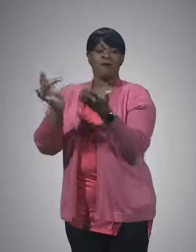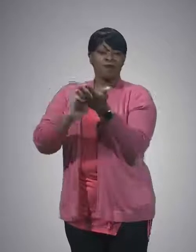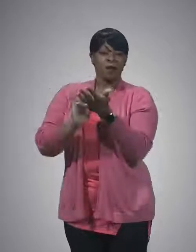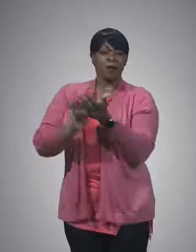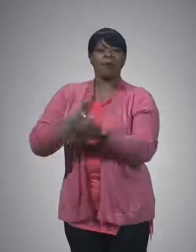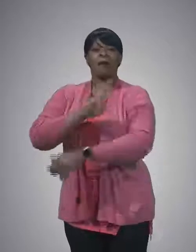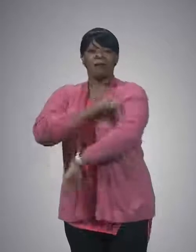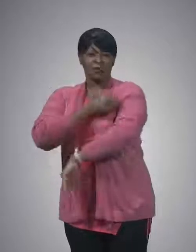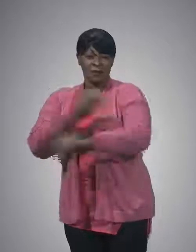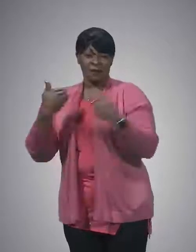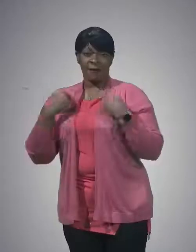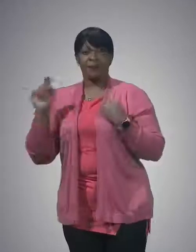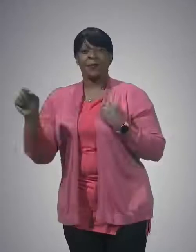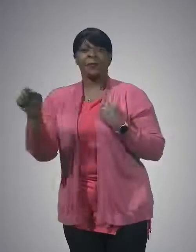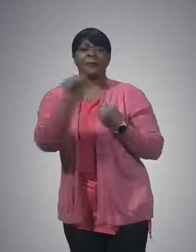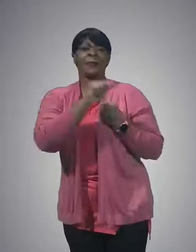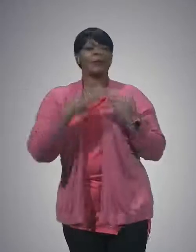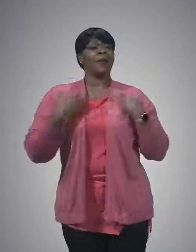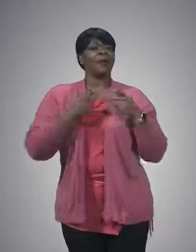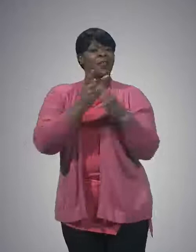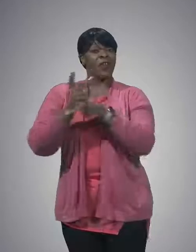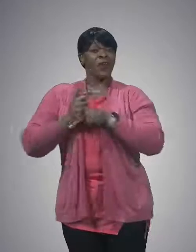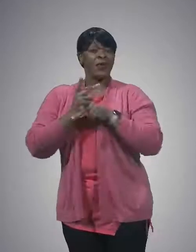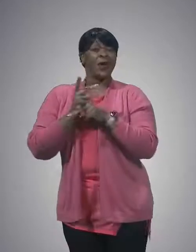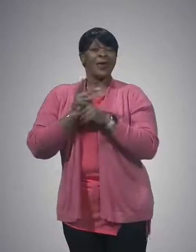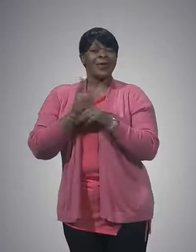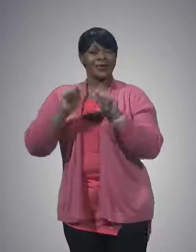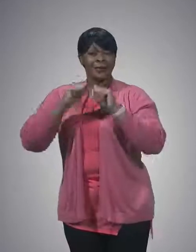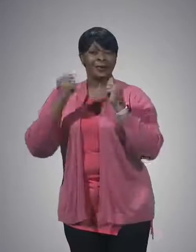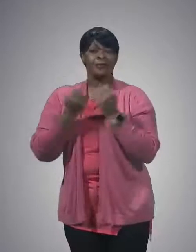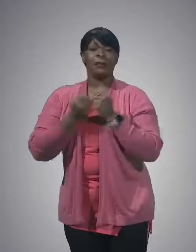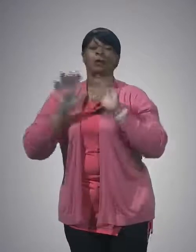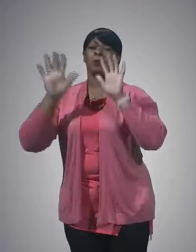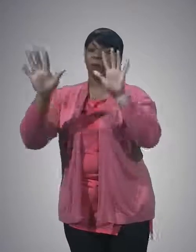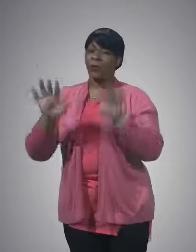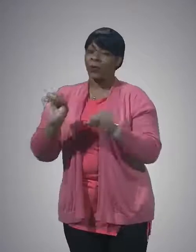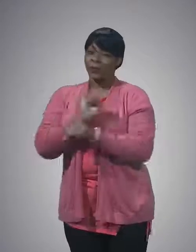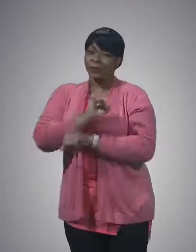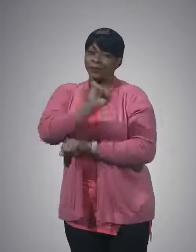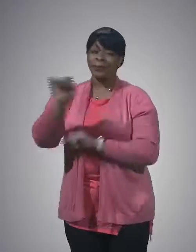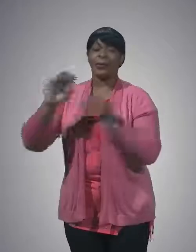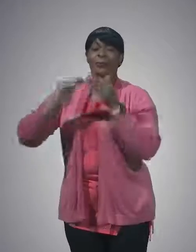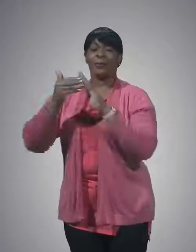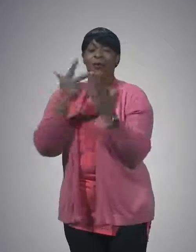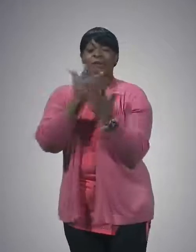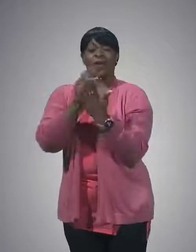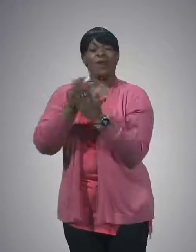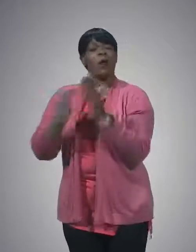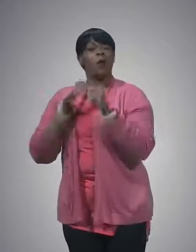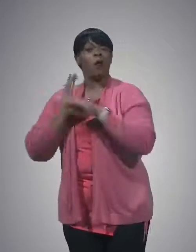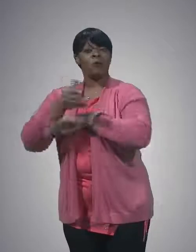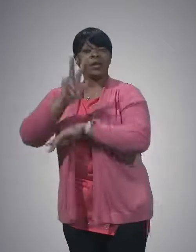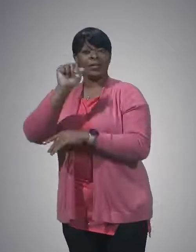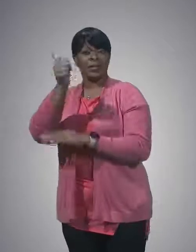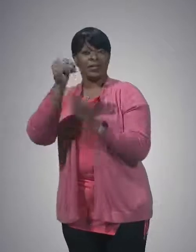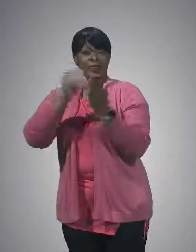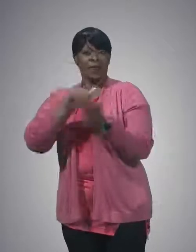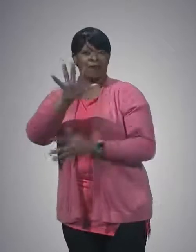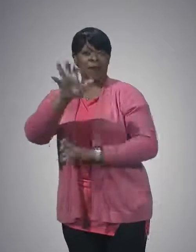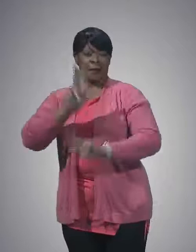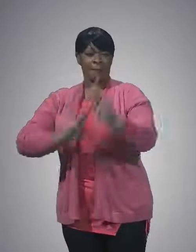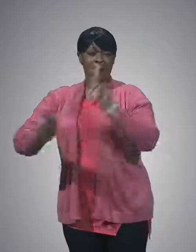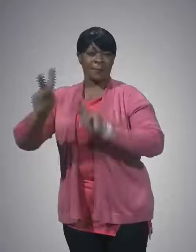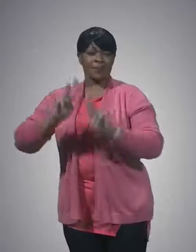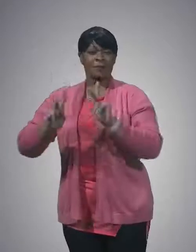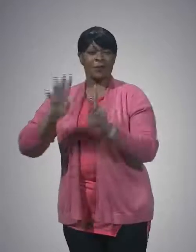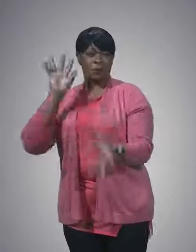and the hospitals, but our healthcare navigator team has done substantial work in the community, vaccinating more than 10,500 people.